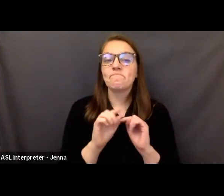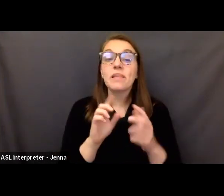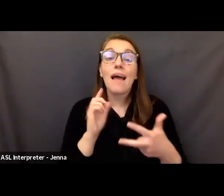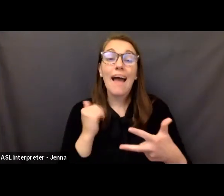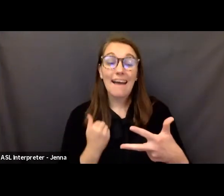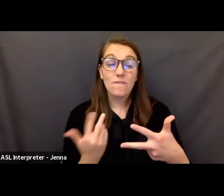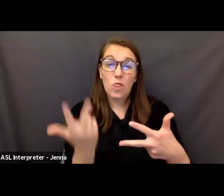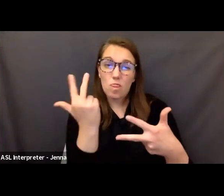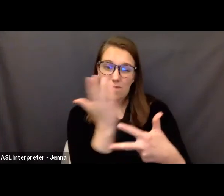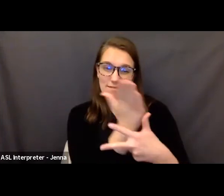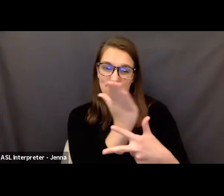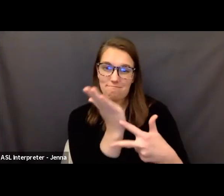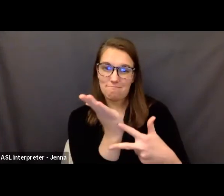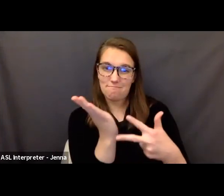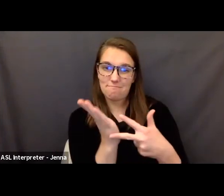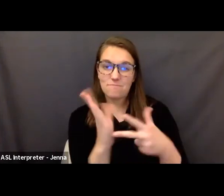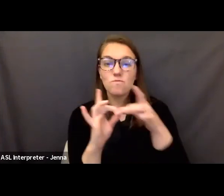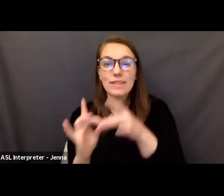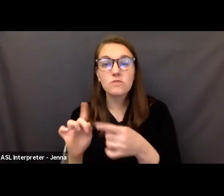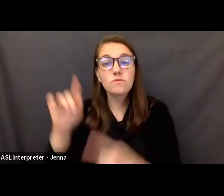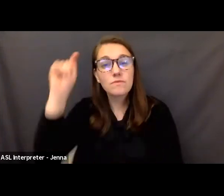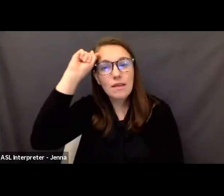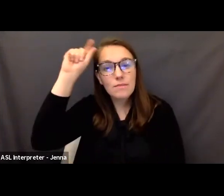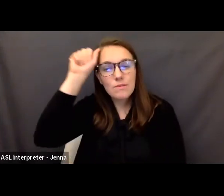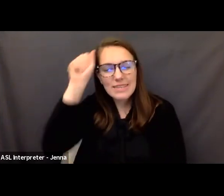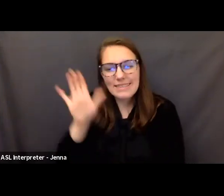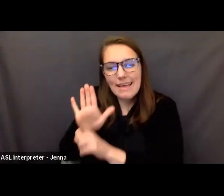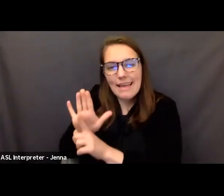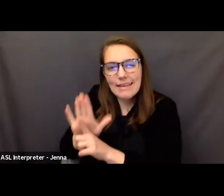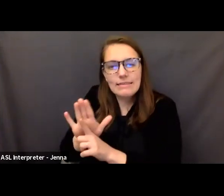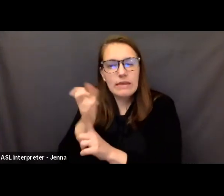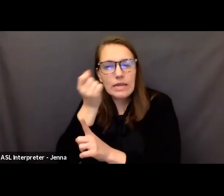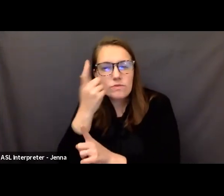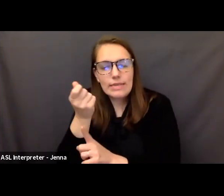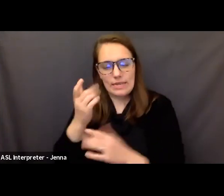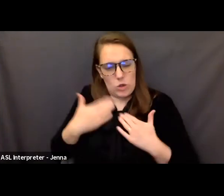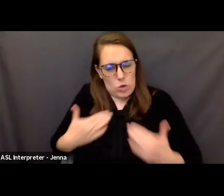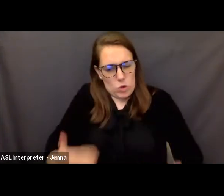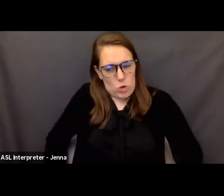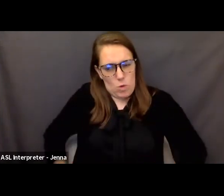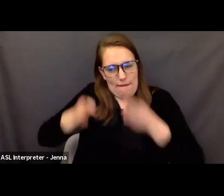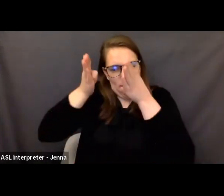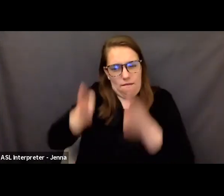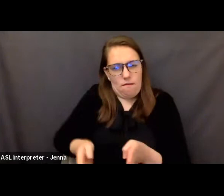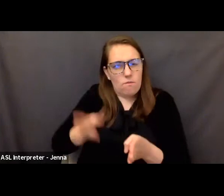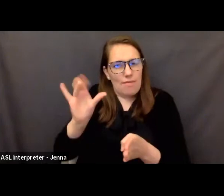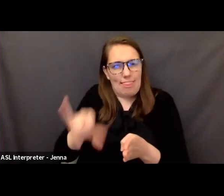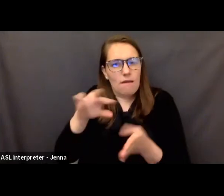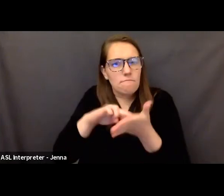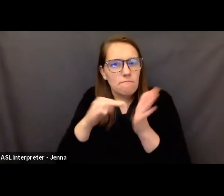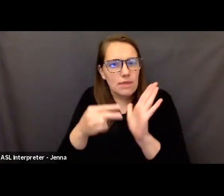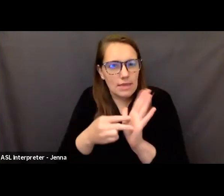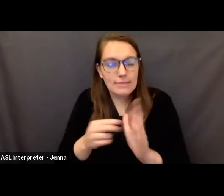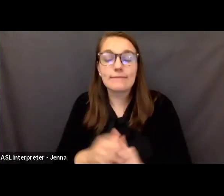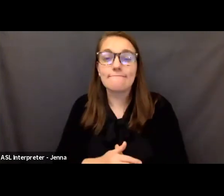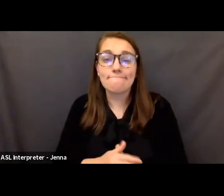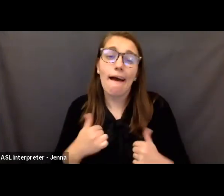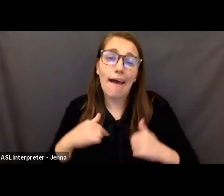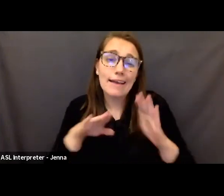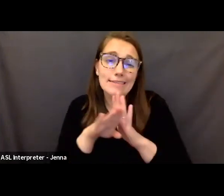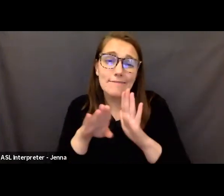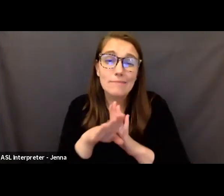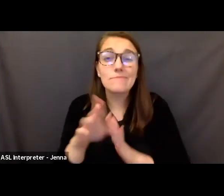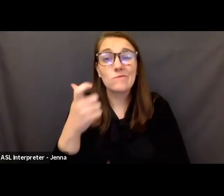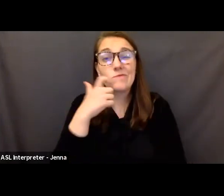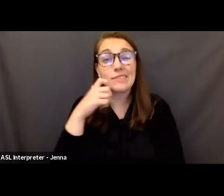Aquinas's understanding of the human being, which I've developed elsewhere. One of them was an article that Peter mentioned